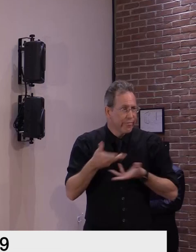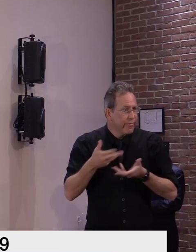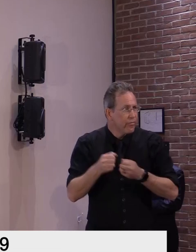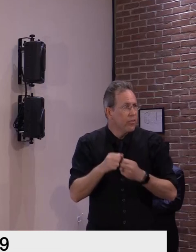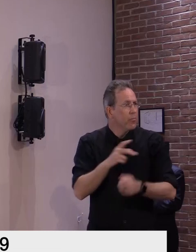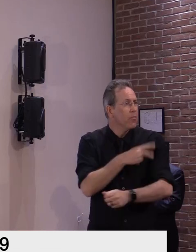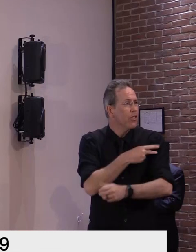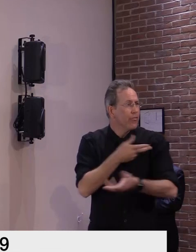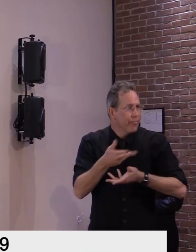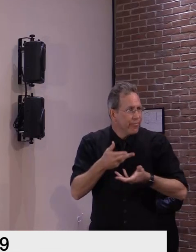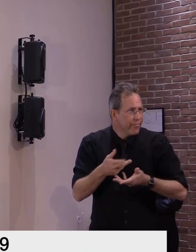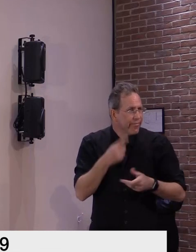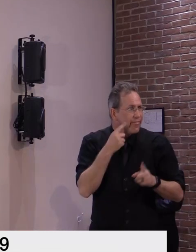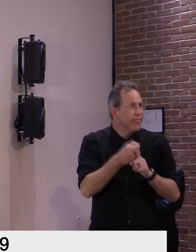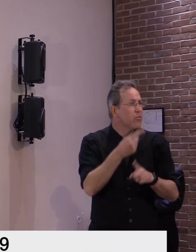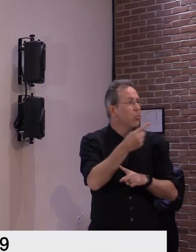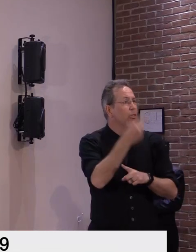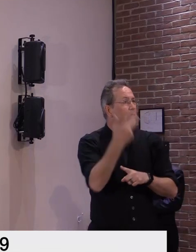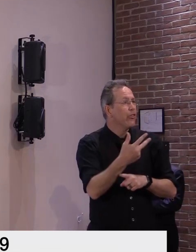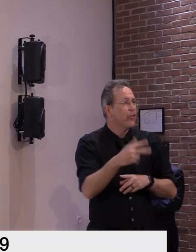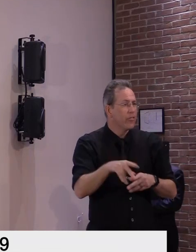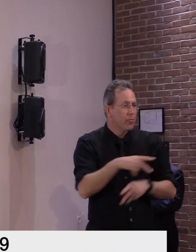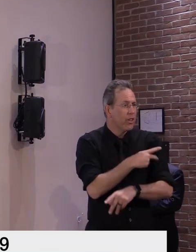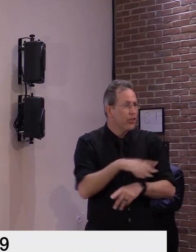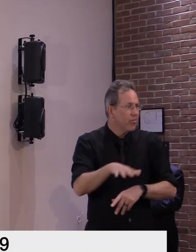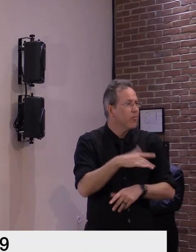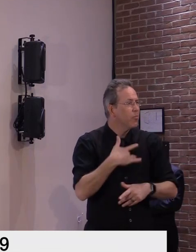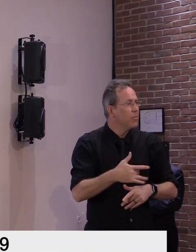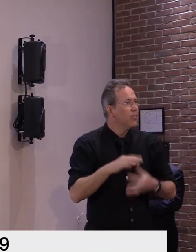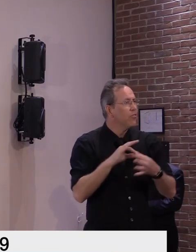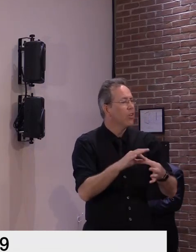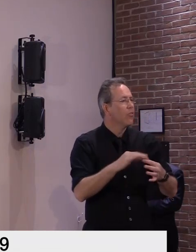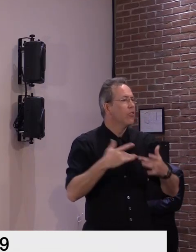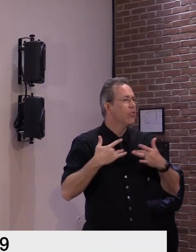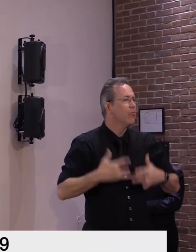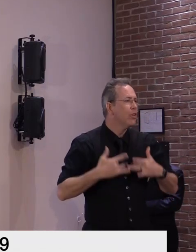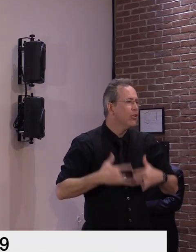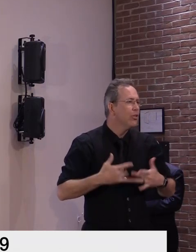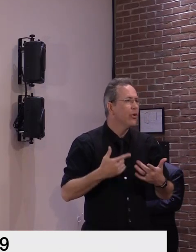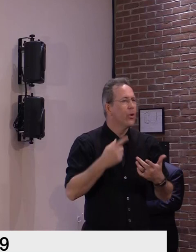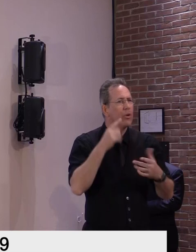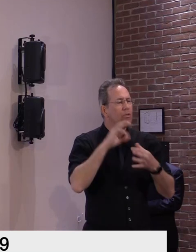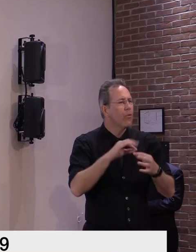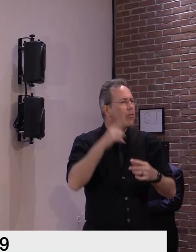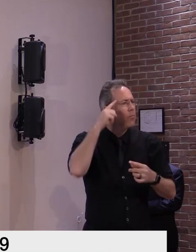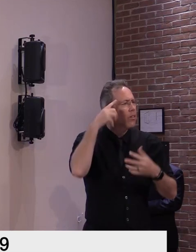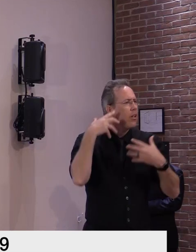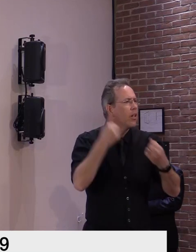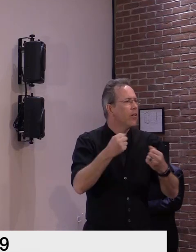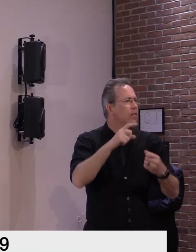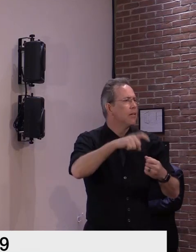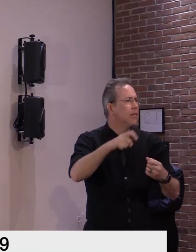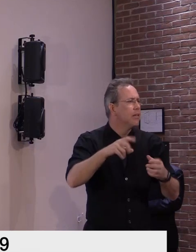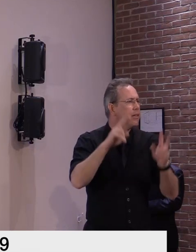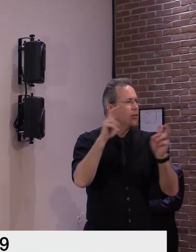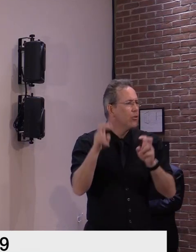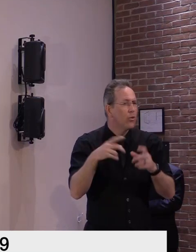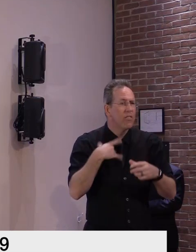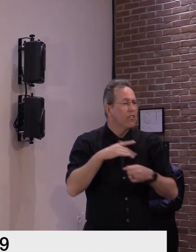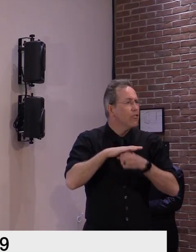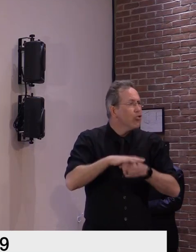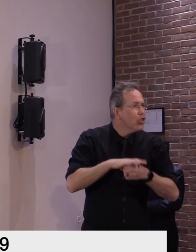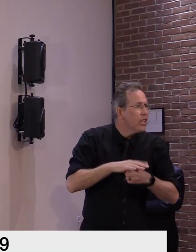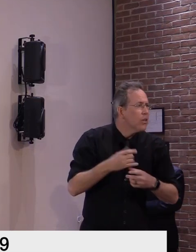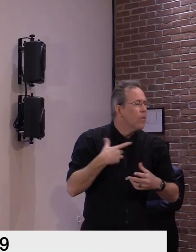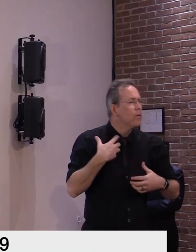could be attributed to some form of psychological distress or symptoms that were probably not as